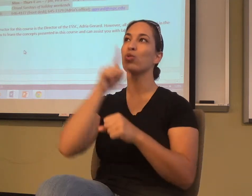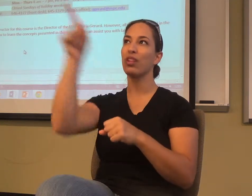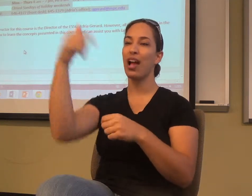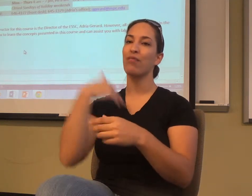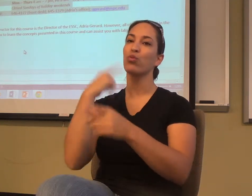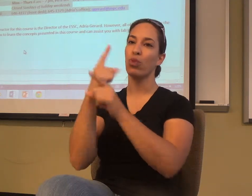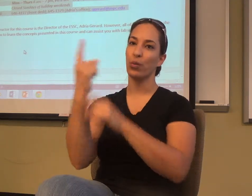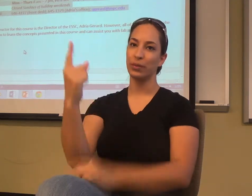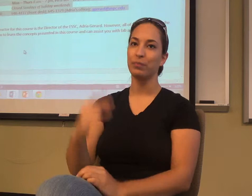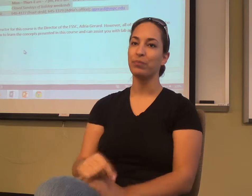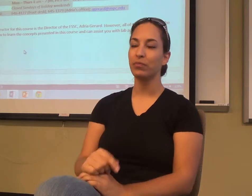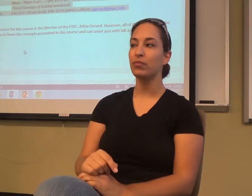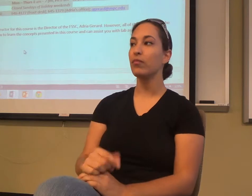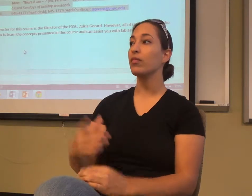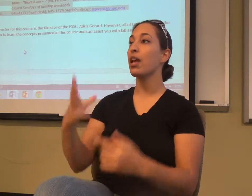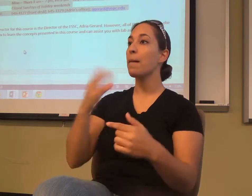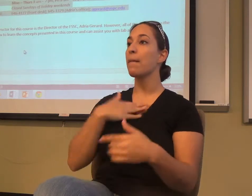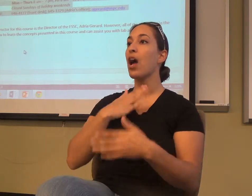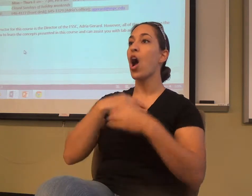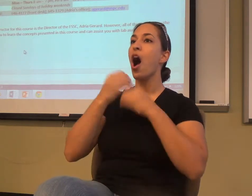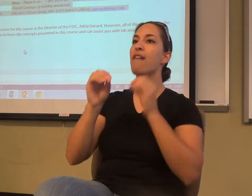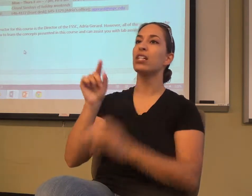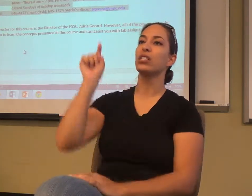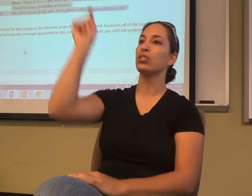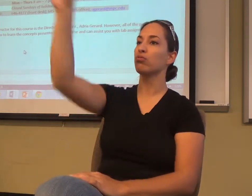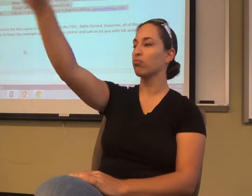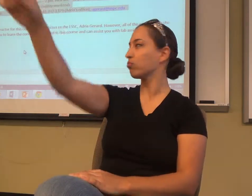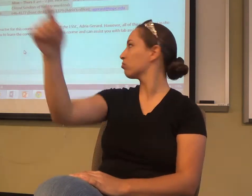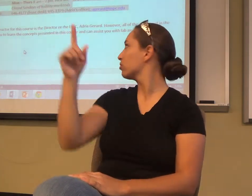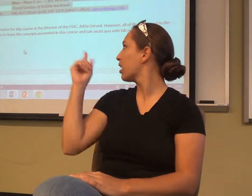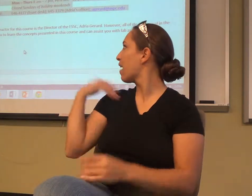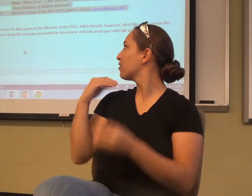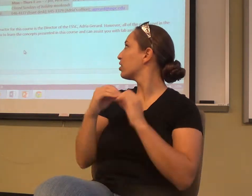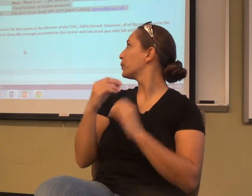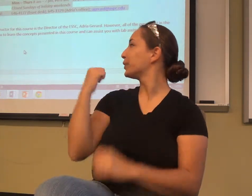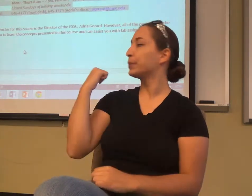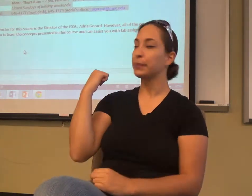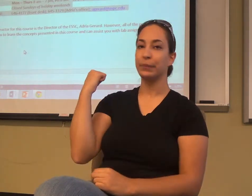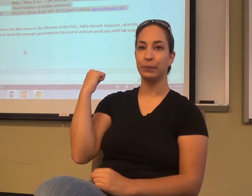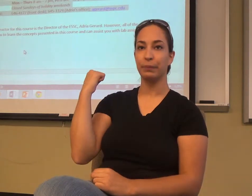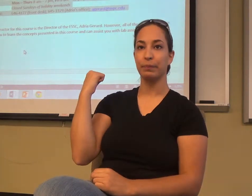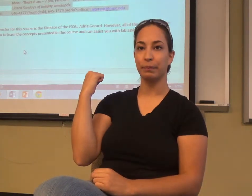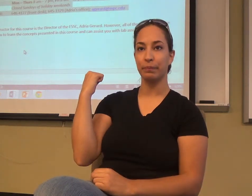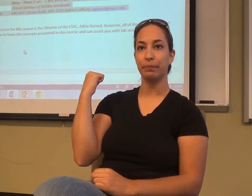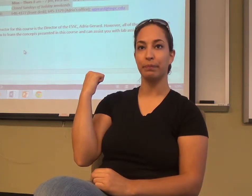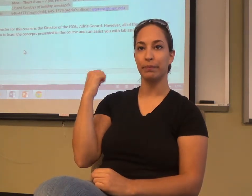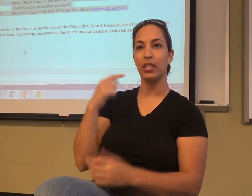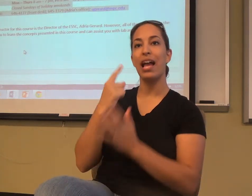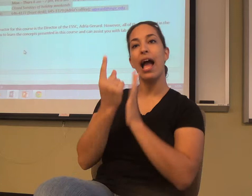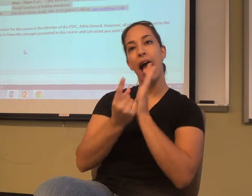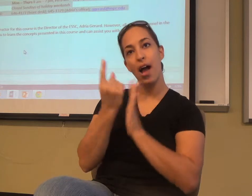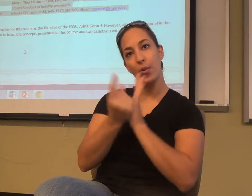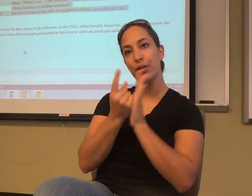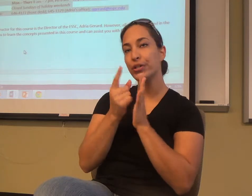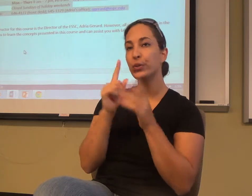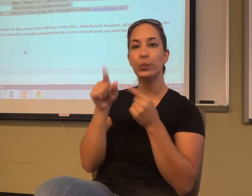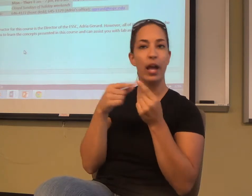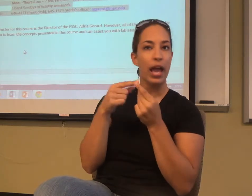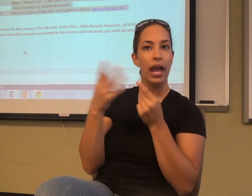floor, just across the way on the other side of the floor over here. My office hours are listed here. Monday, Wednesday, 8 to